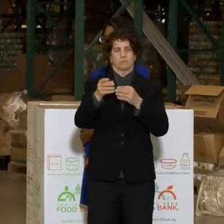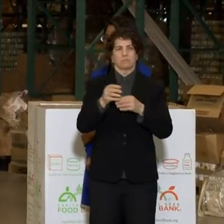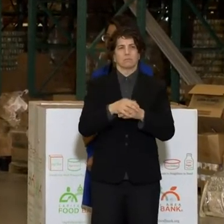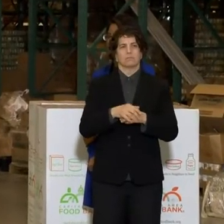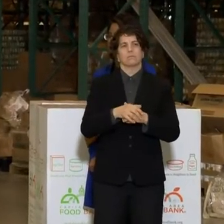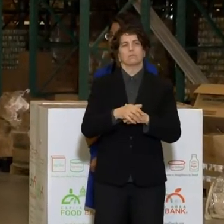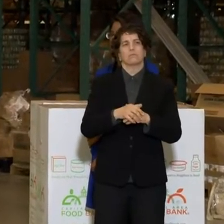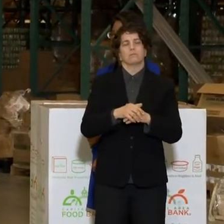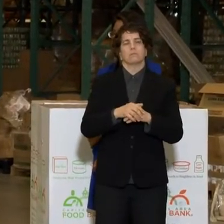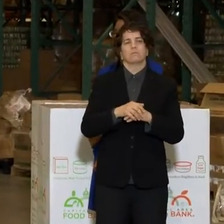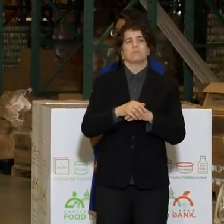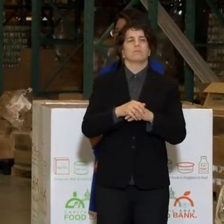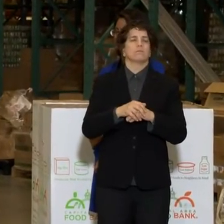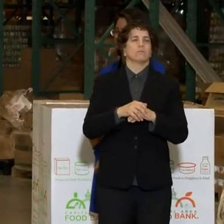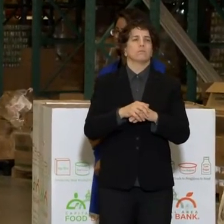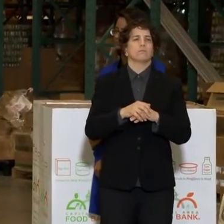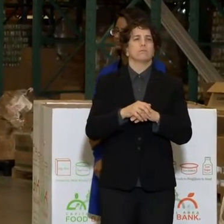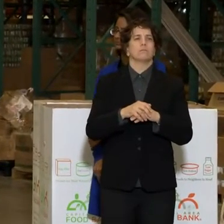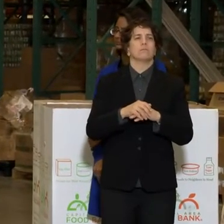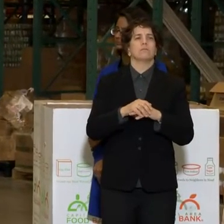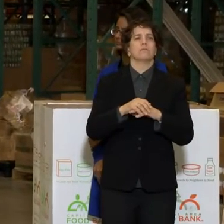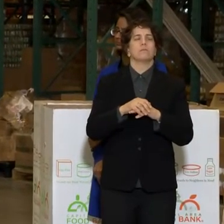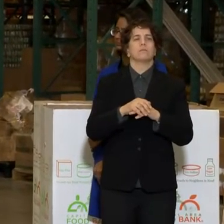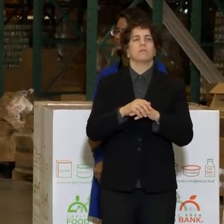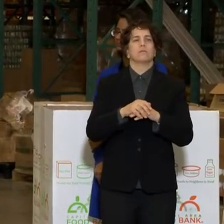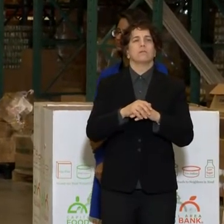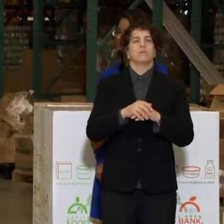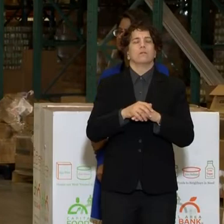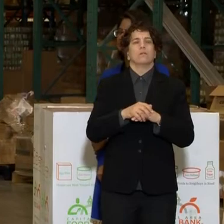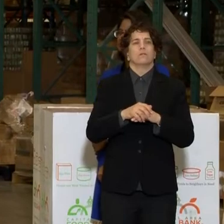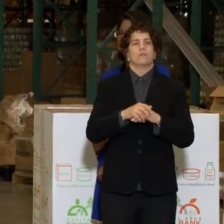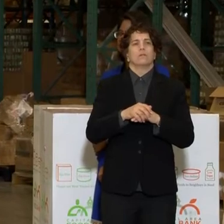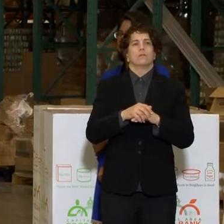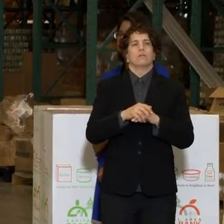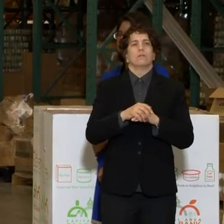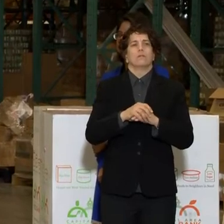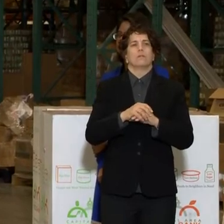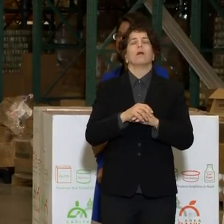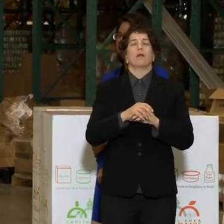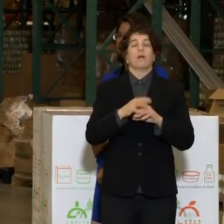and benefits for these essential furloughed staff.